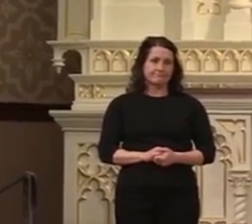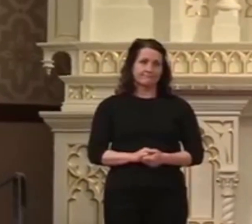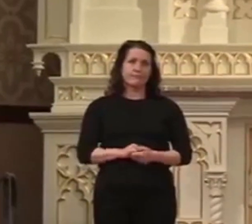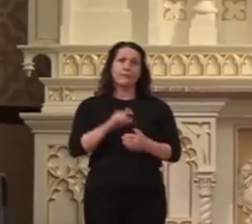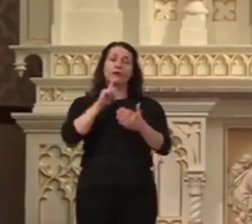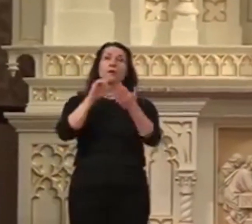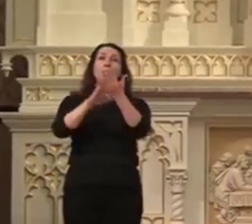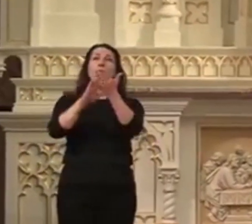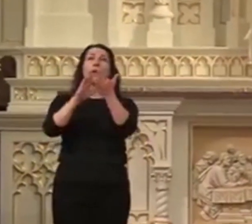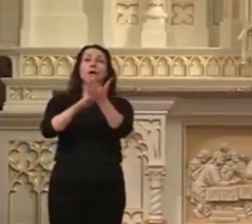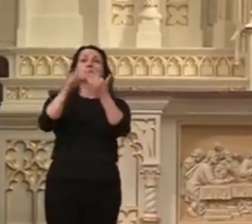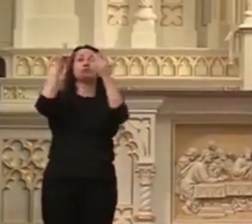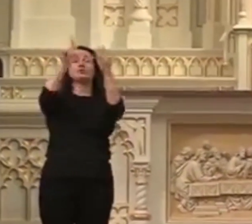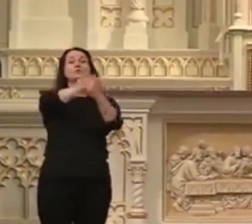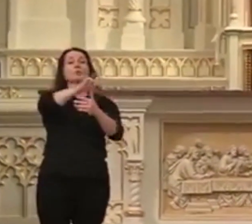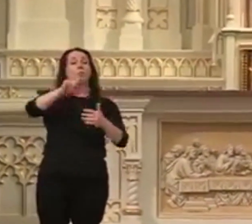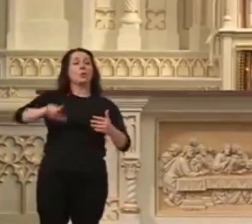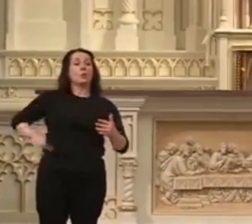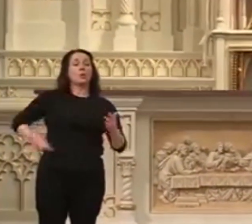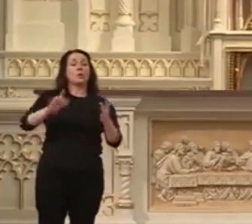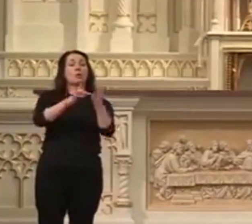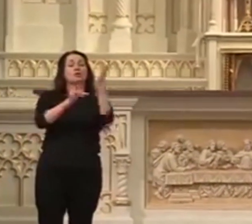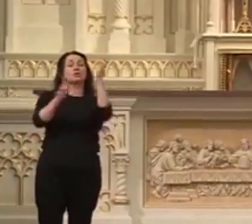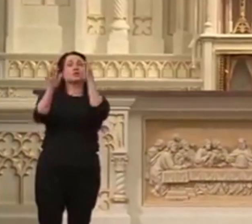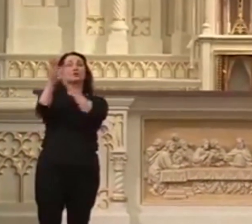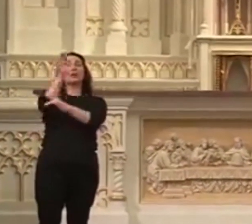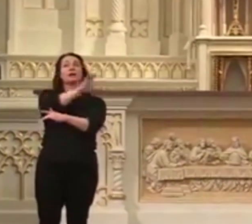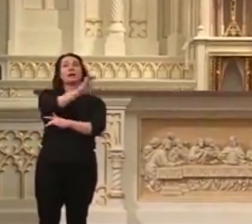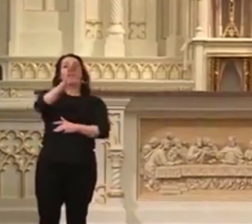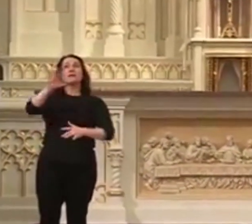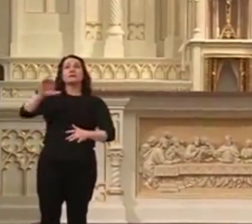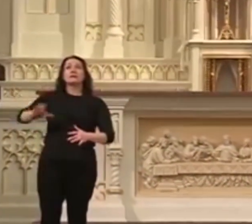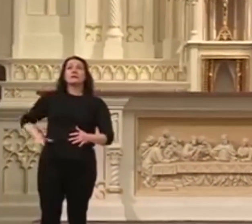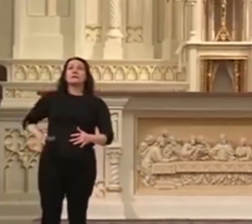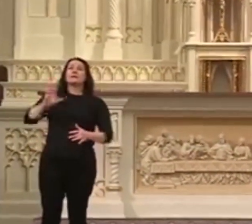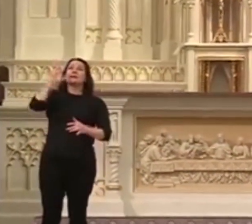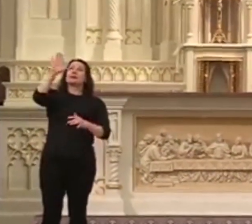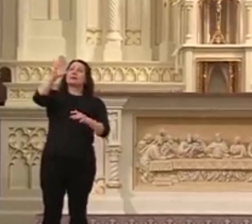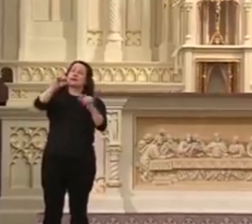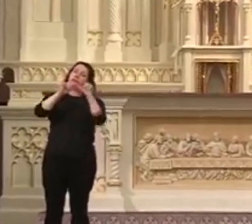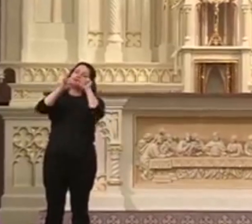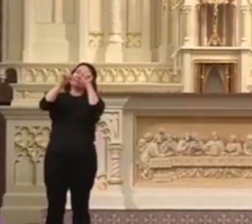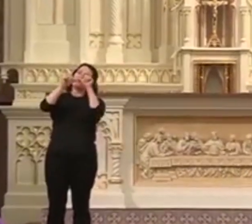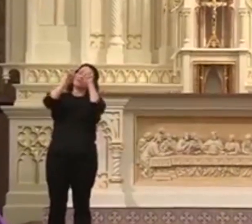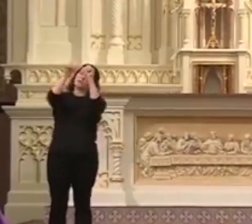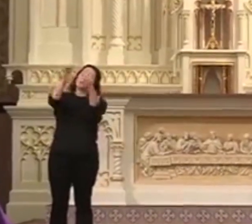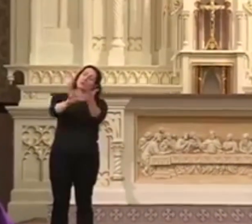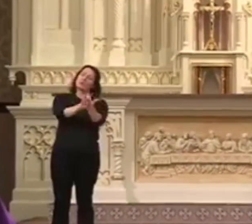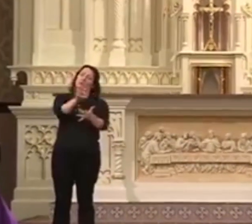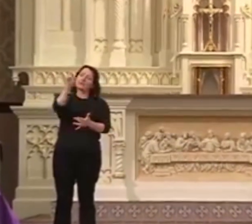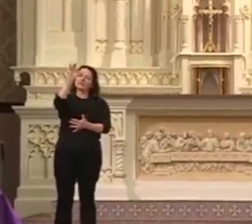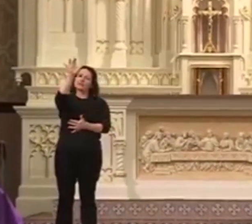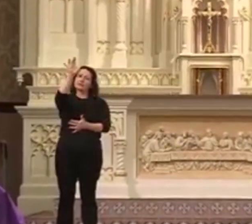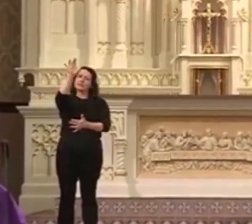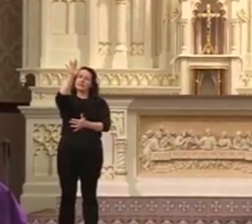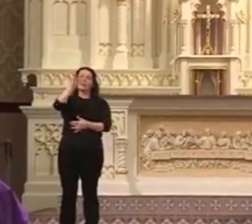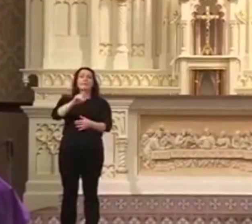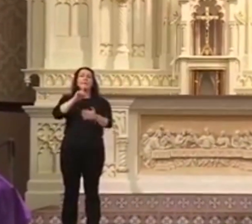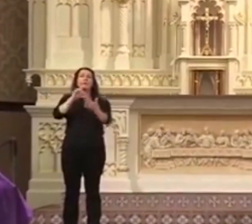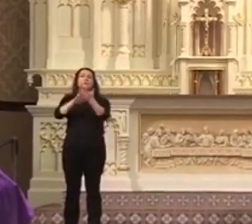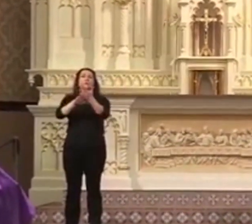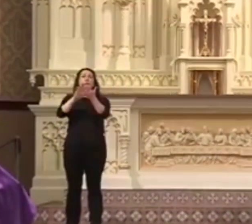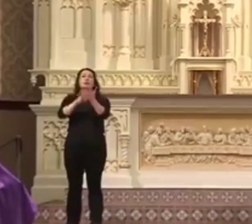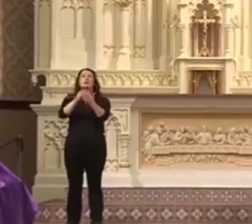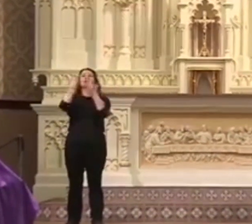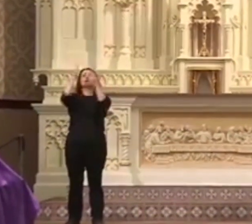Praise to you, Lord Jesus Christ, King of endless glory. Praise